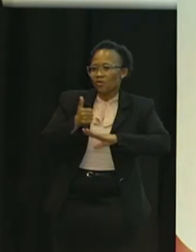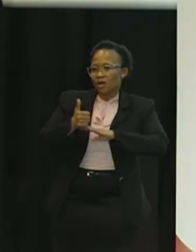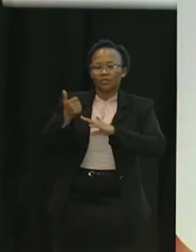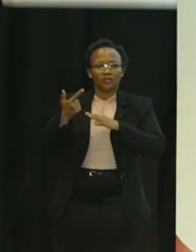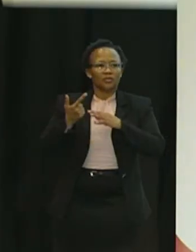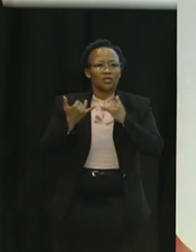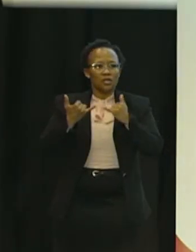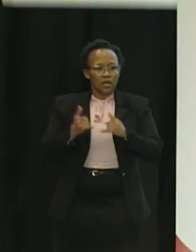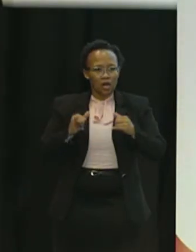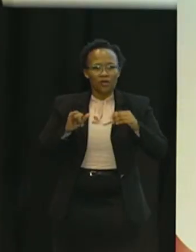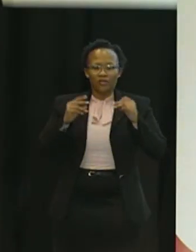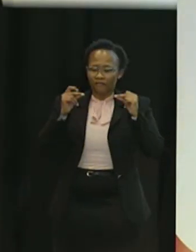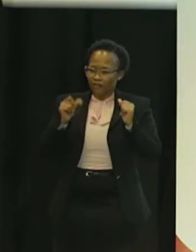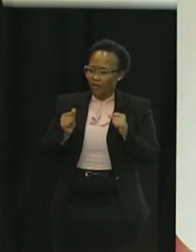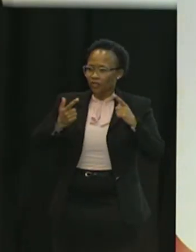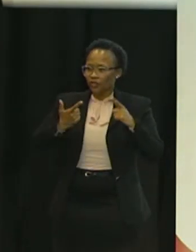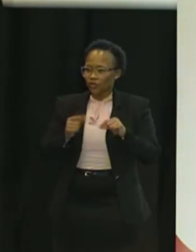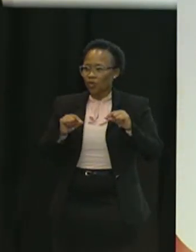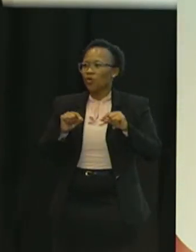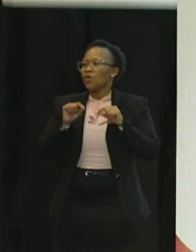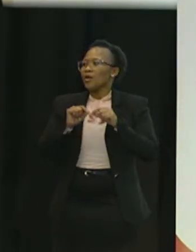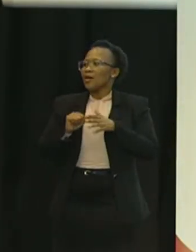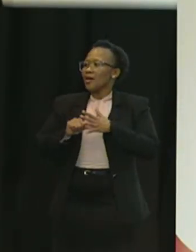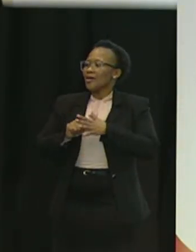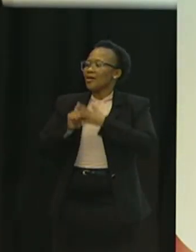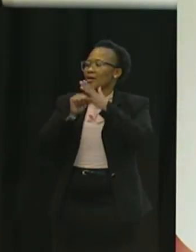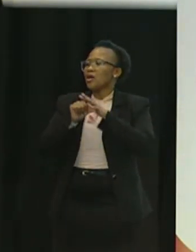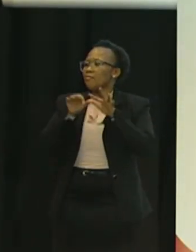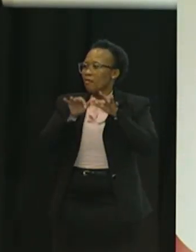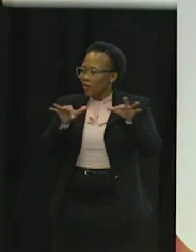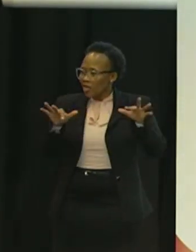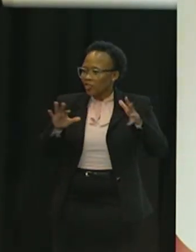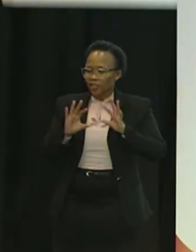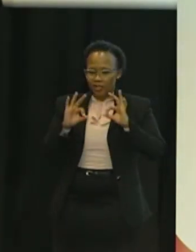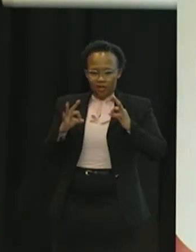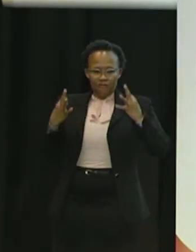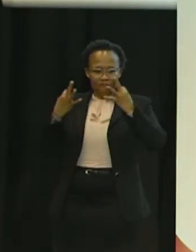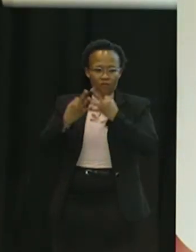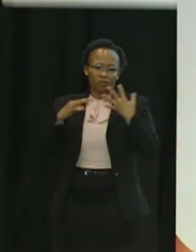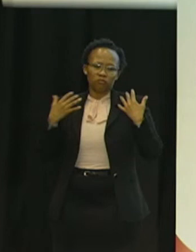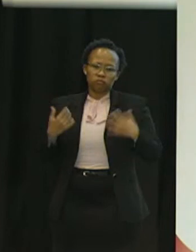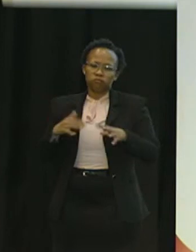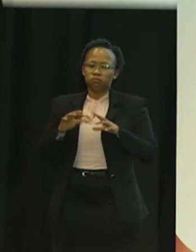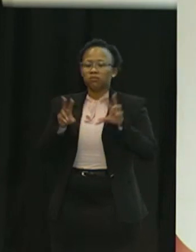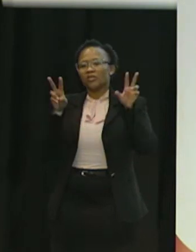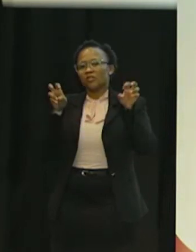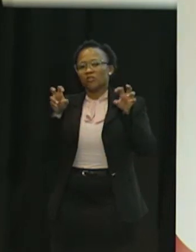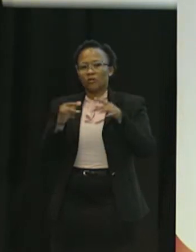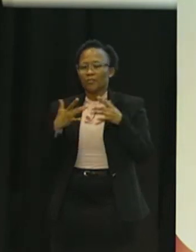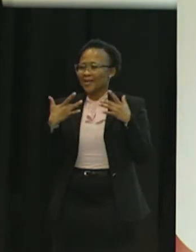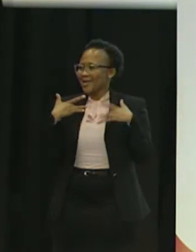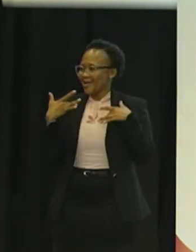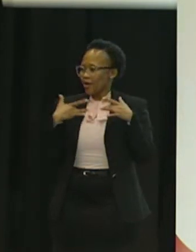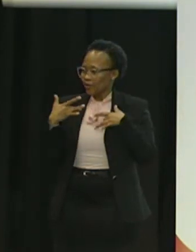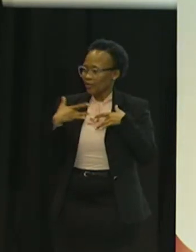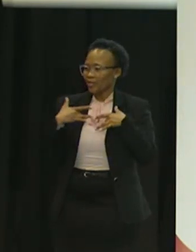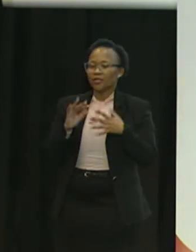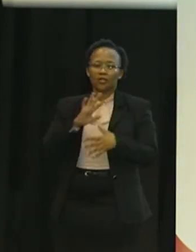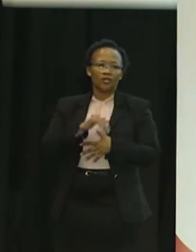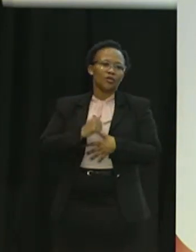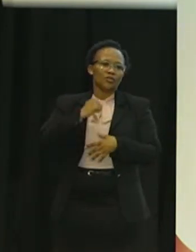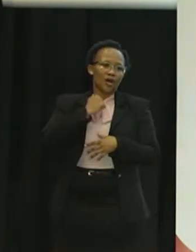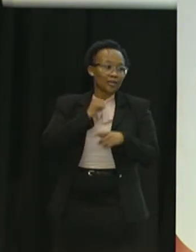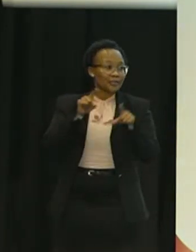Key Population Forum that will be talking about great issues that have been a concern to us as stakeholders and also to